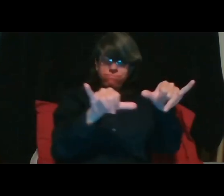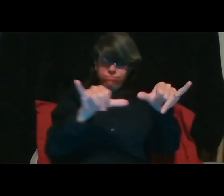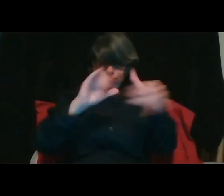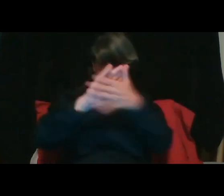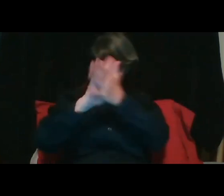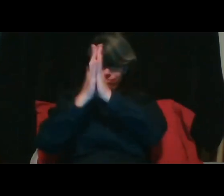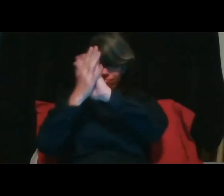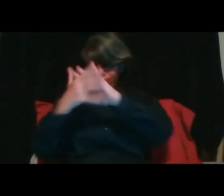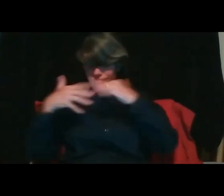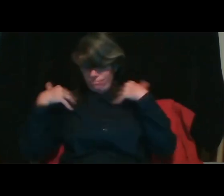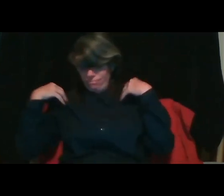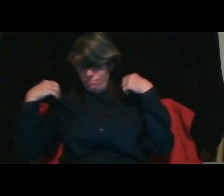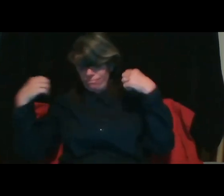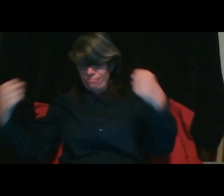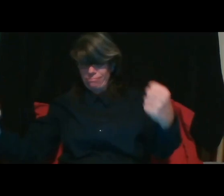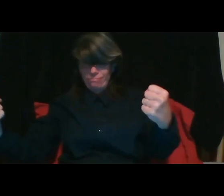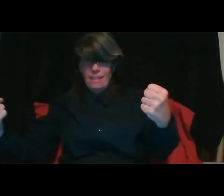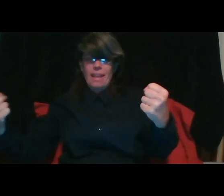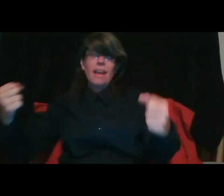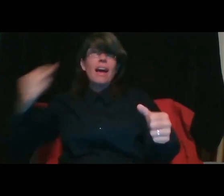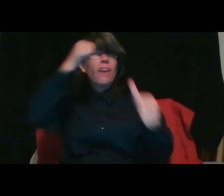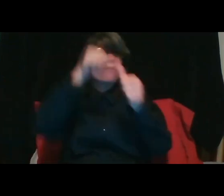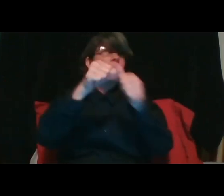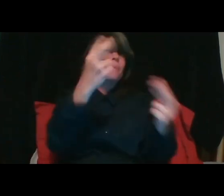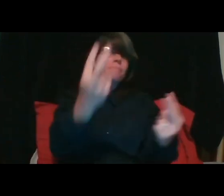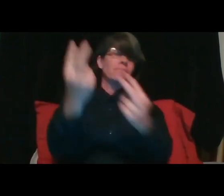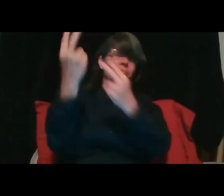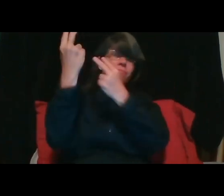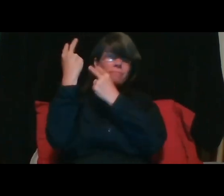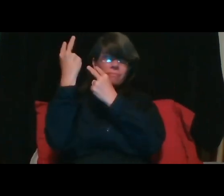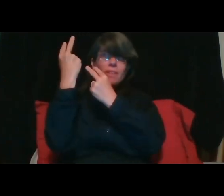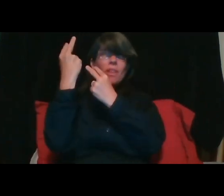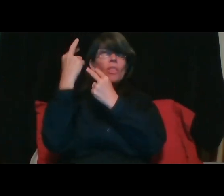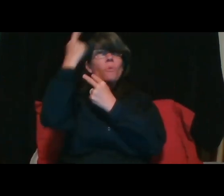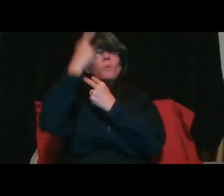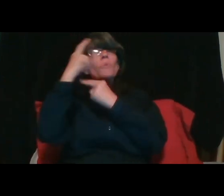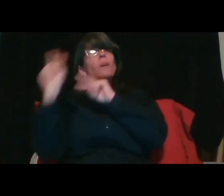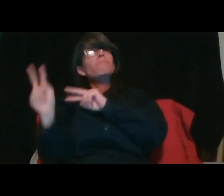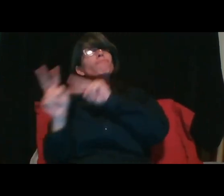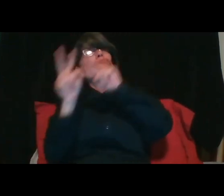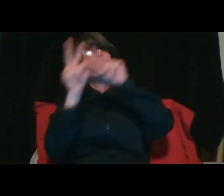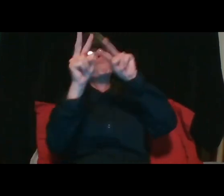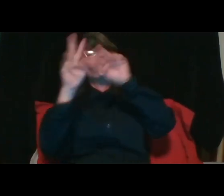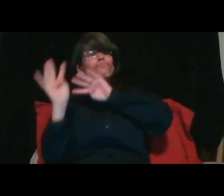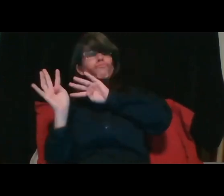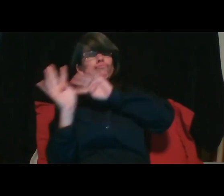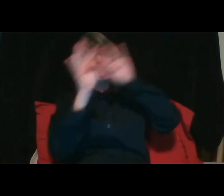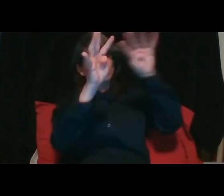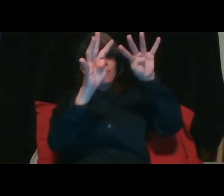created wellness, until remembered what it was that made us look up all together in the first place.